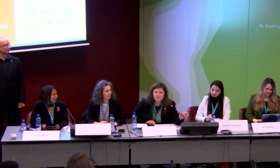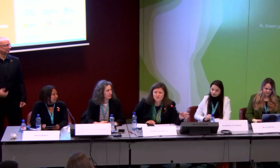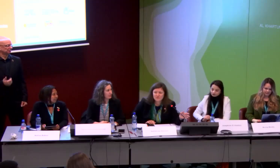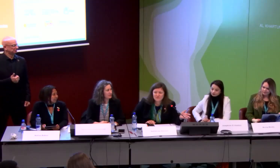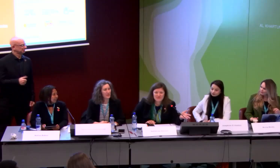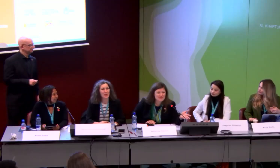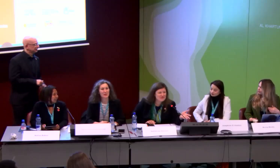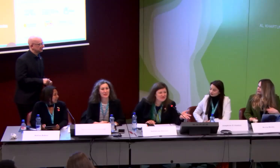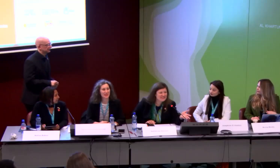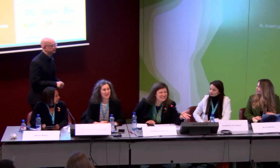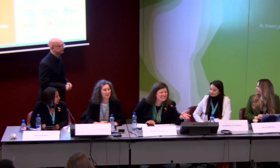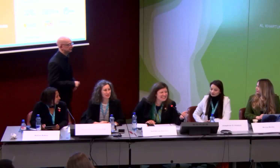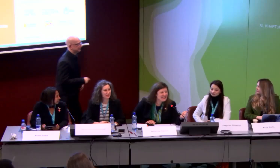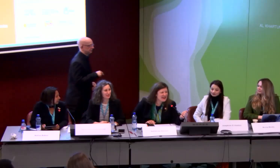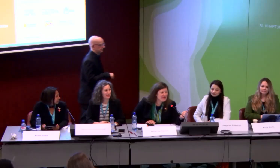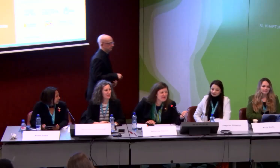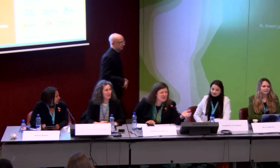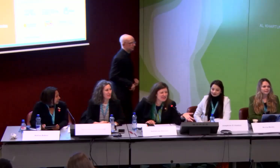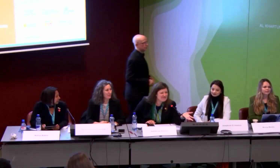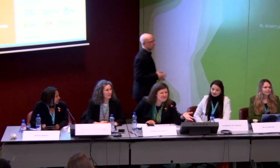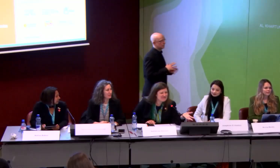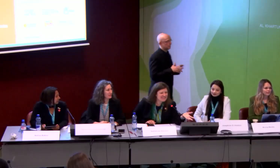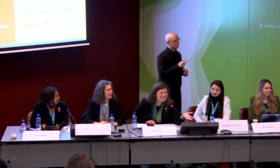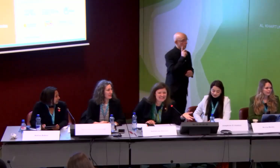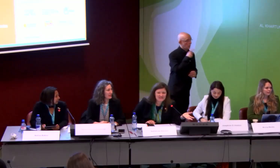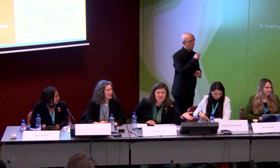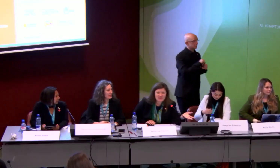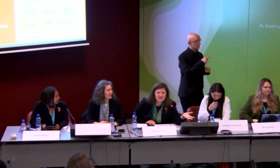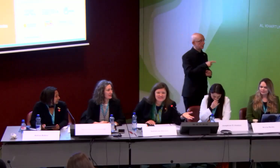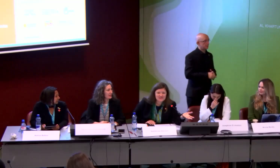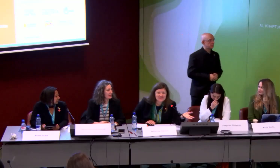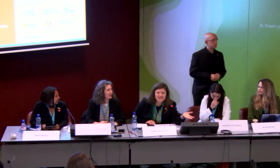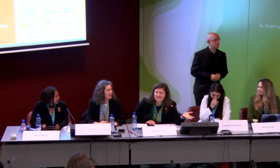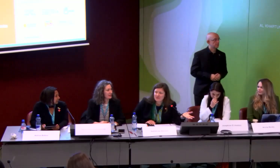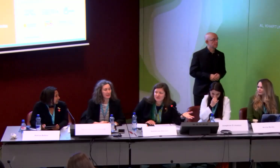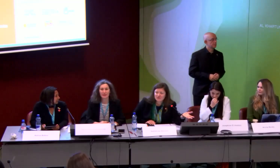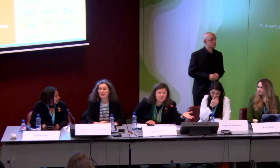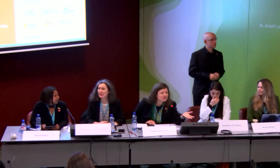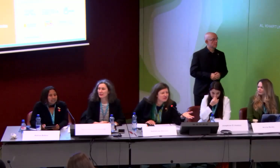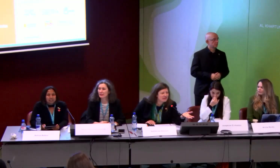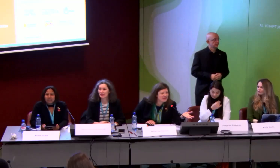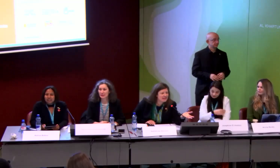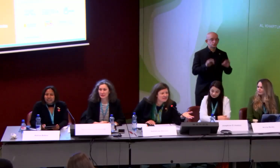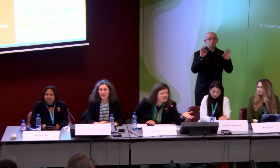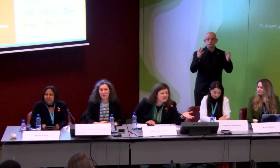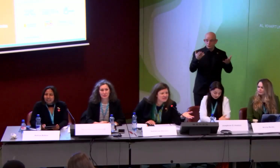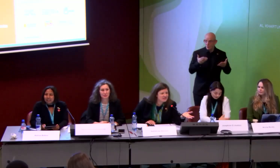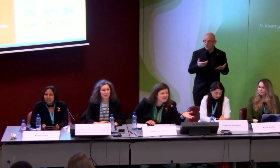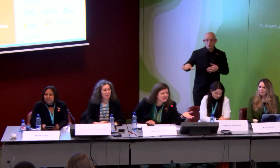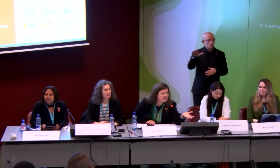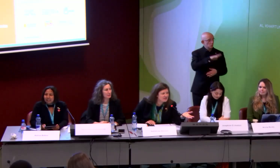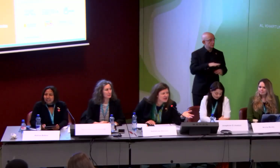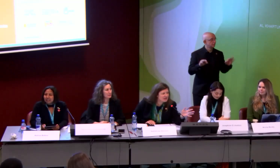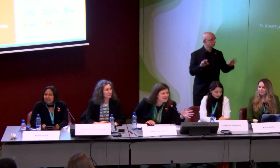Hello, bonjour, bienvenue. Welcome. If you're looking for the session that's about children learning and teachers